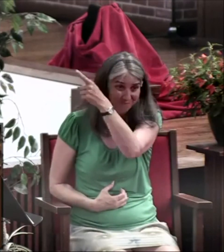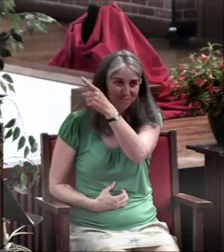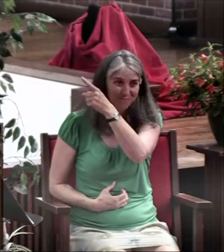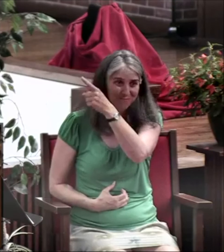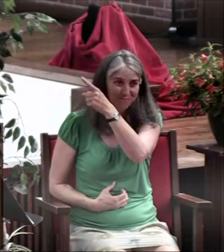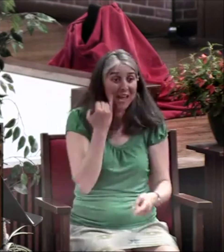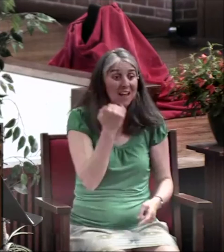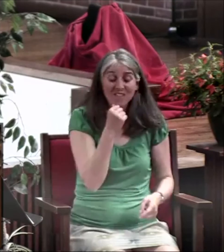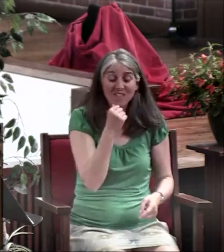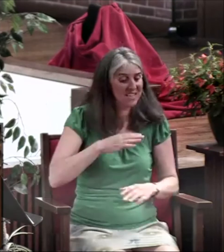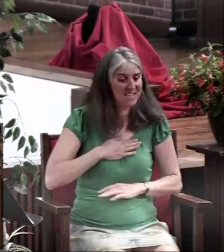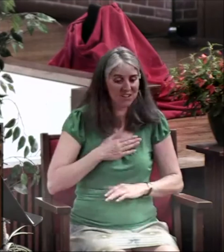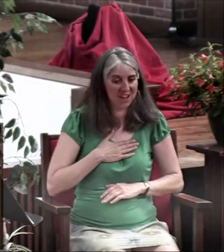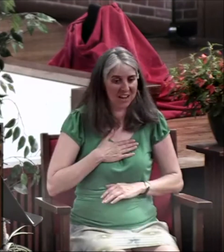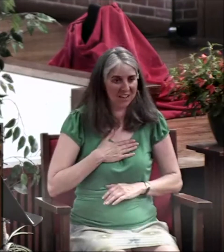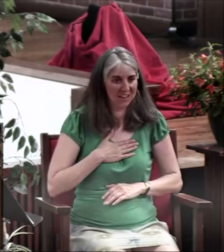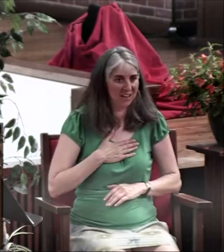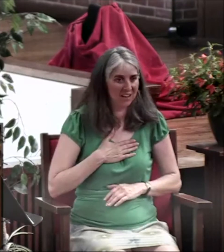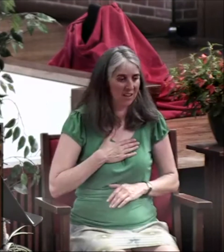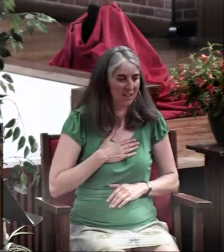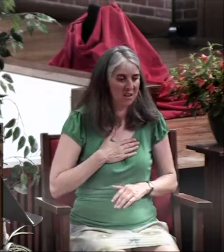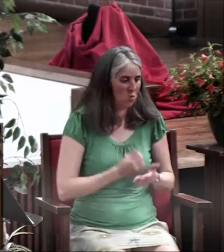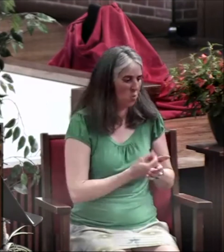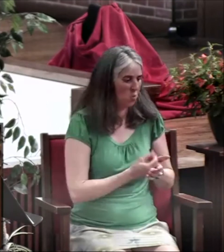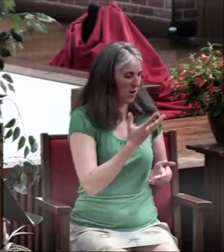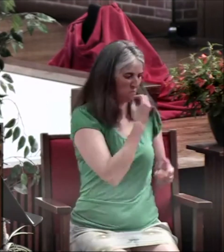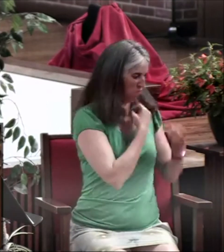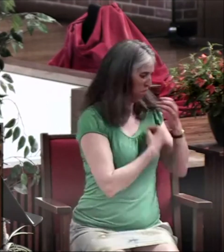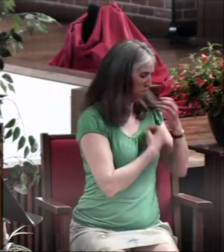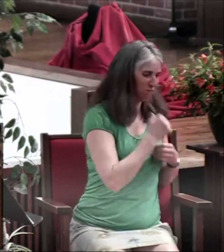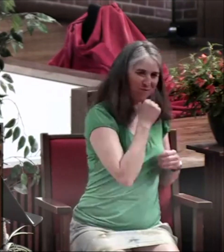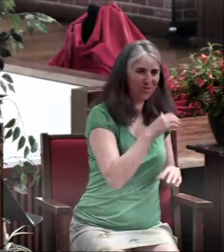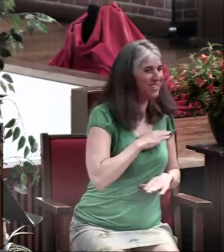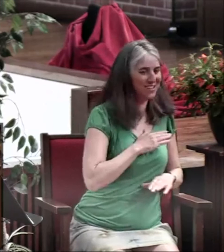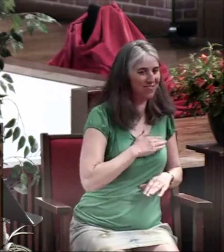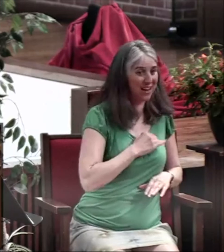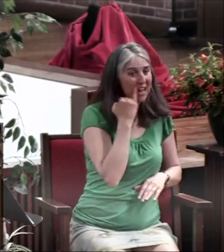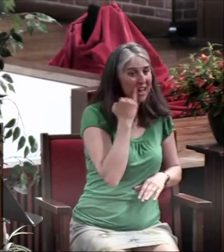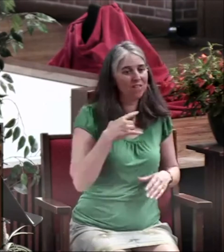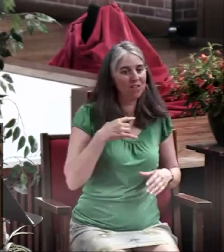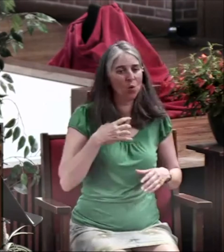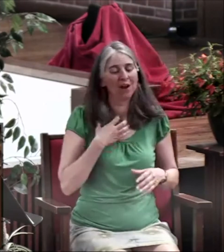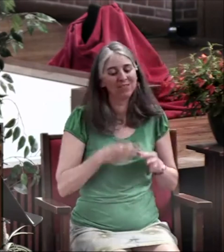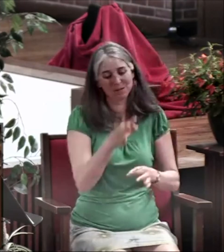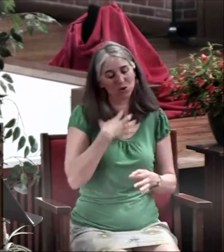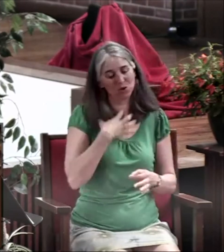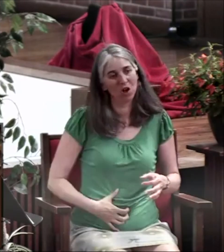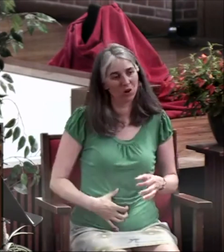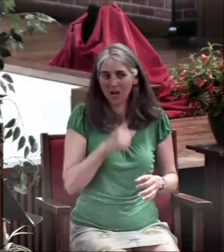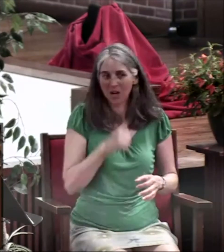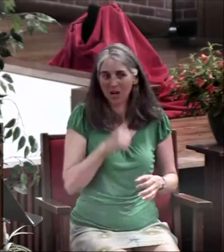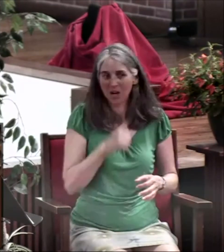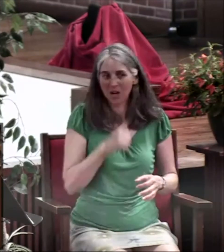satisfied, even rich meals will never satisfy it. And so it's true. Here they are, full